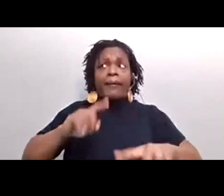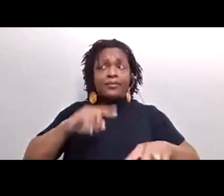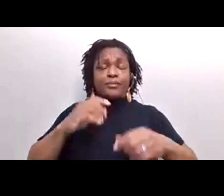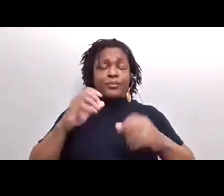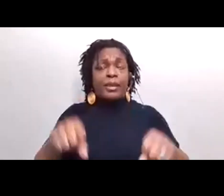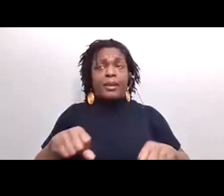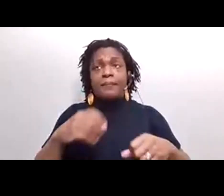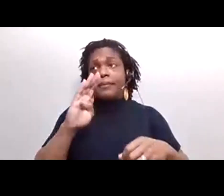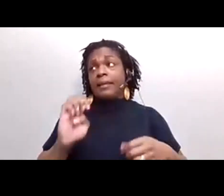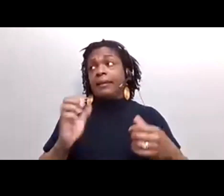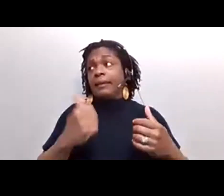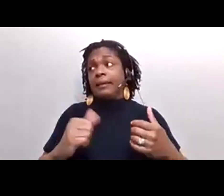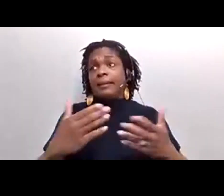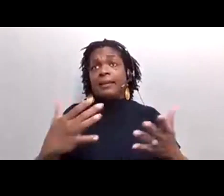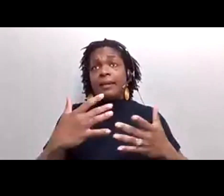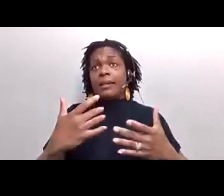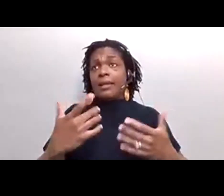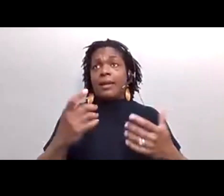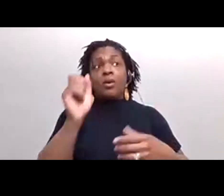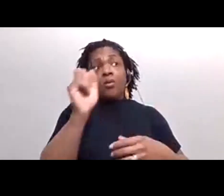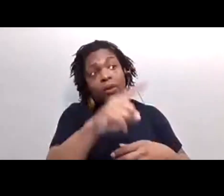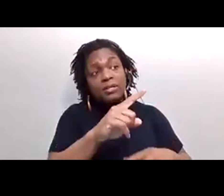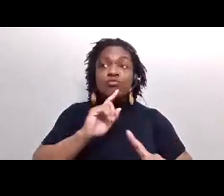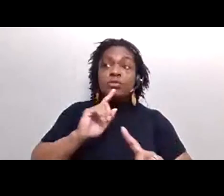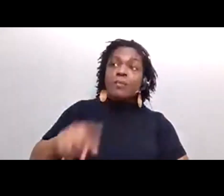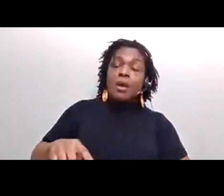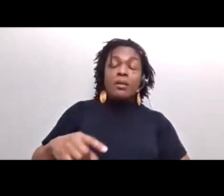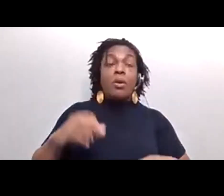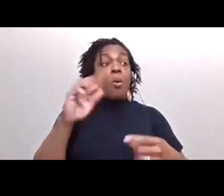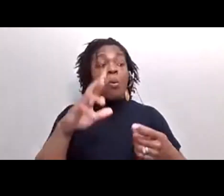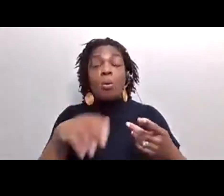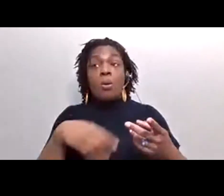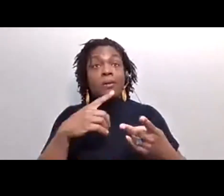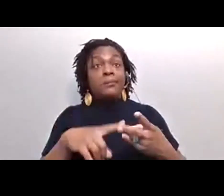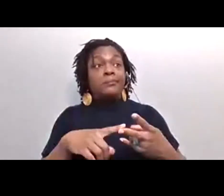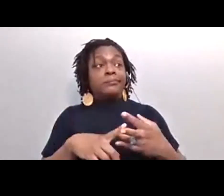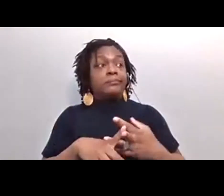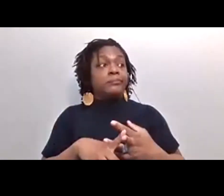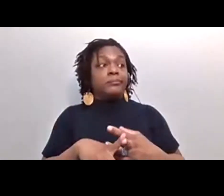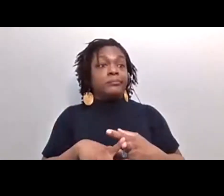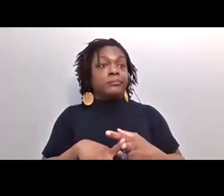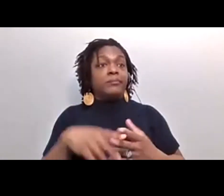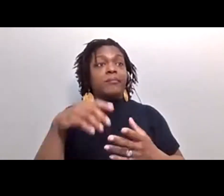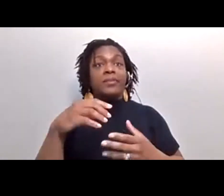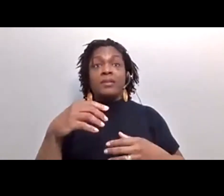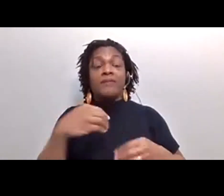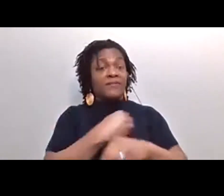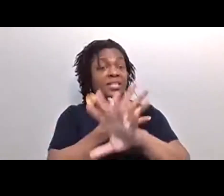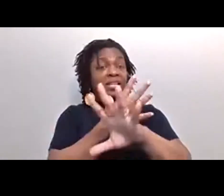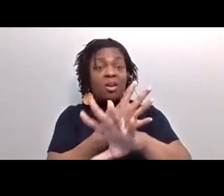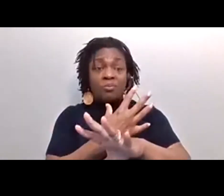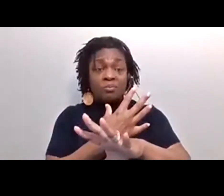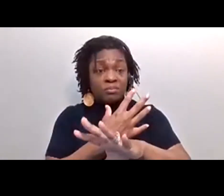from actual question responses to, in some of these, there were video interviews.